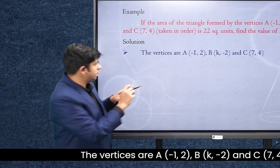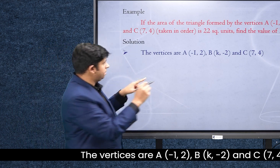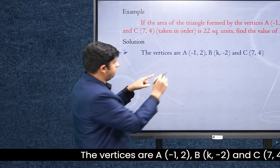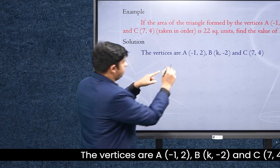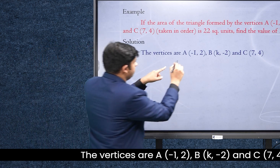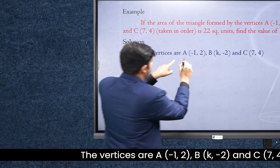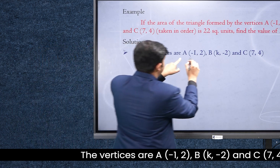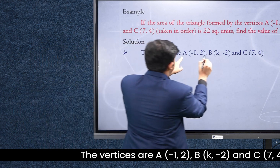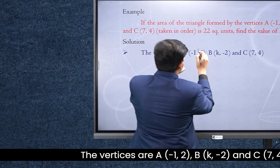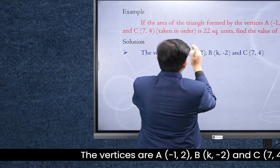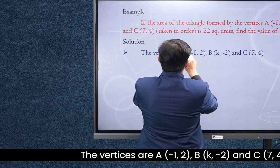C 7 comma 4.